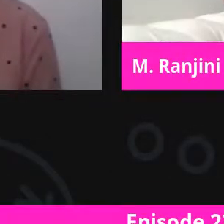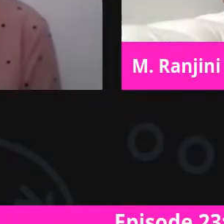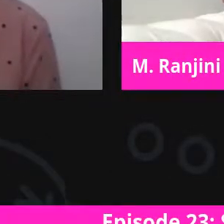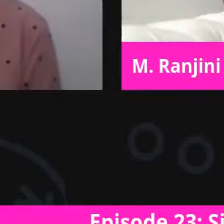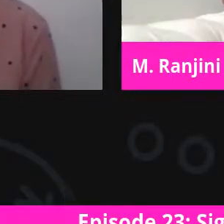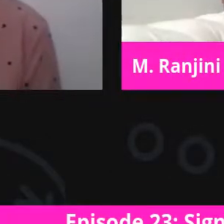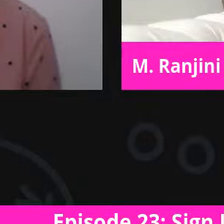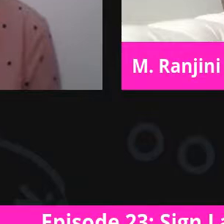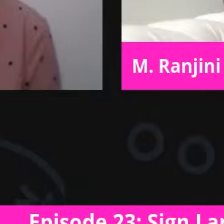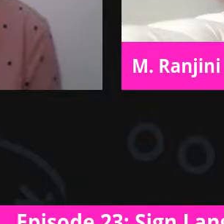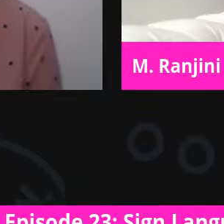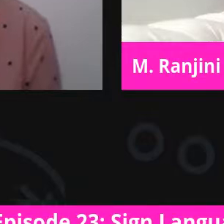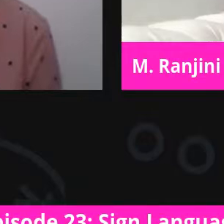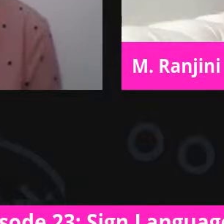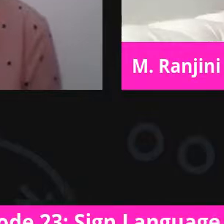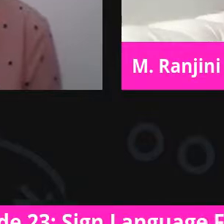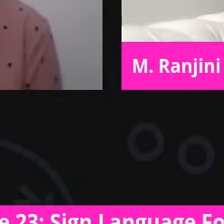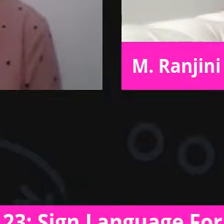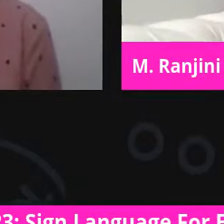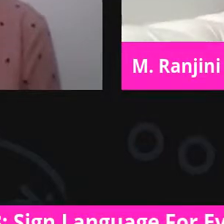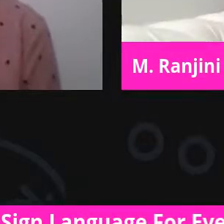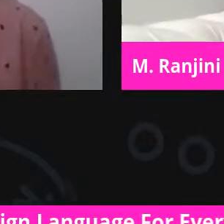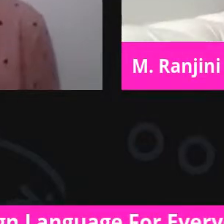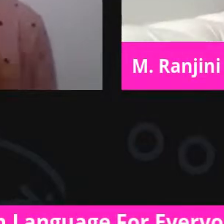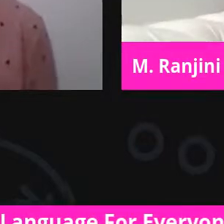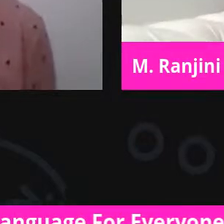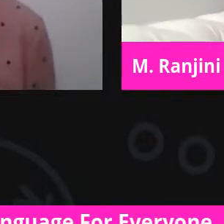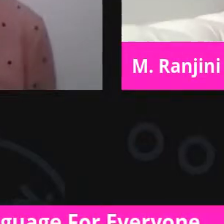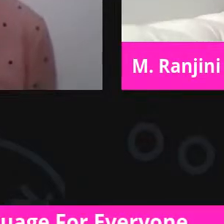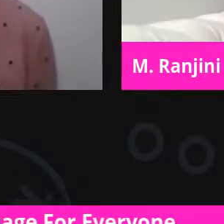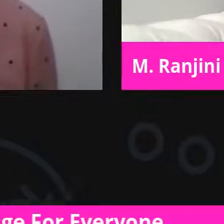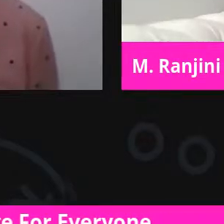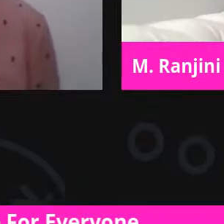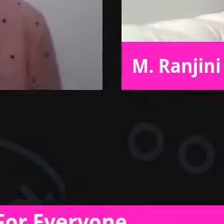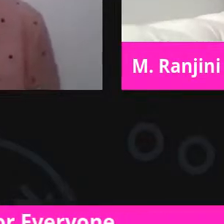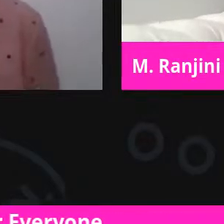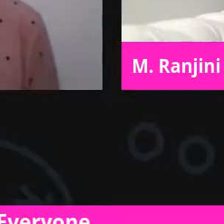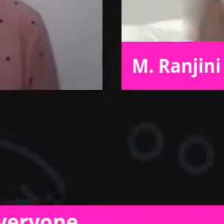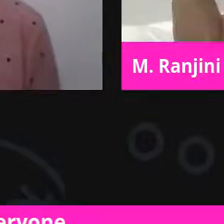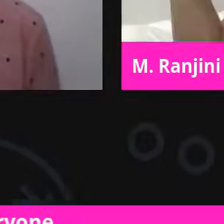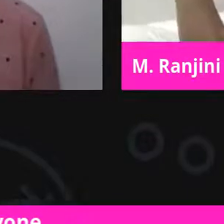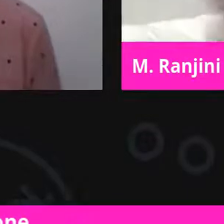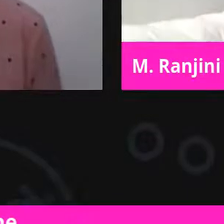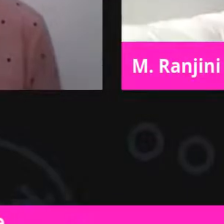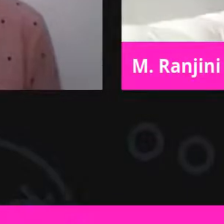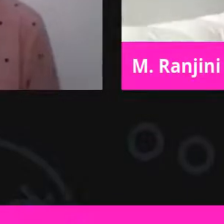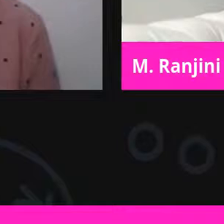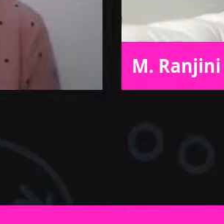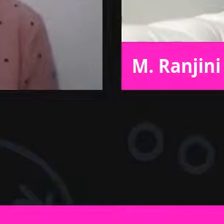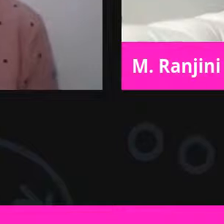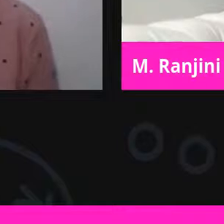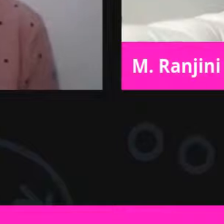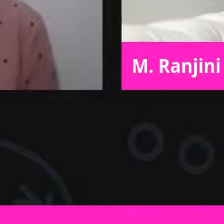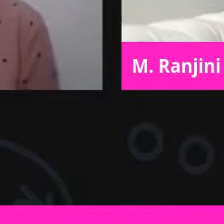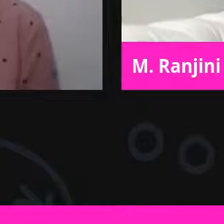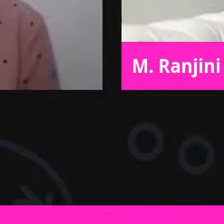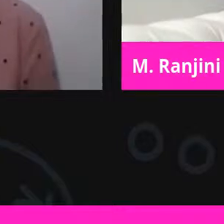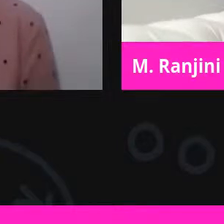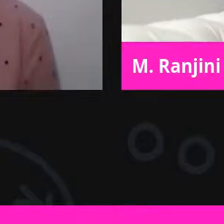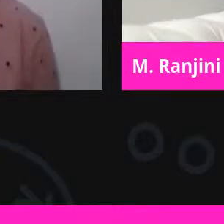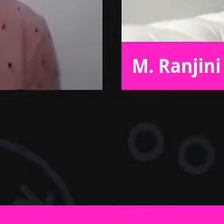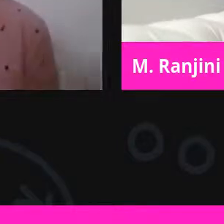Hi guys, welcome to our live chat. Tune in with Ran and Dave. Let's unzip a topic. I'm